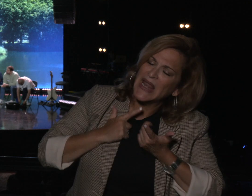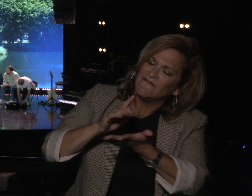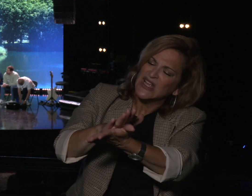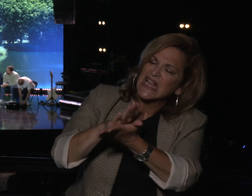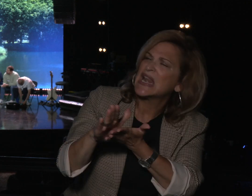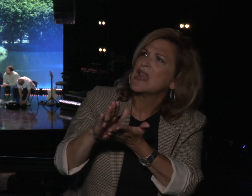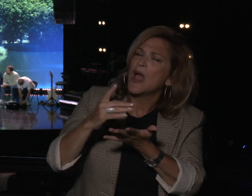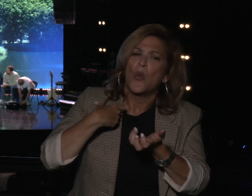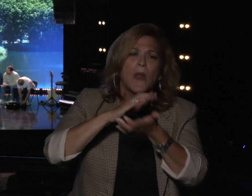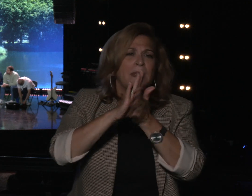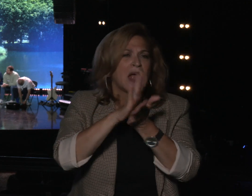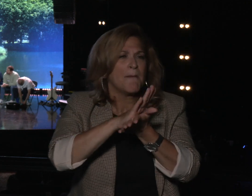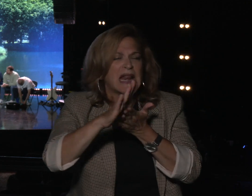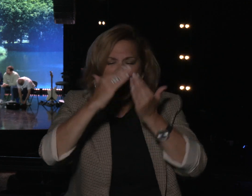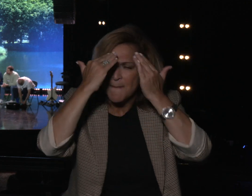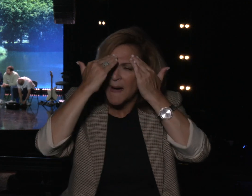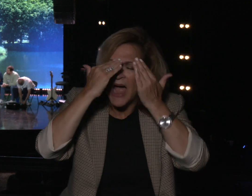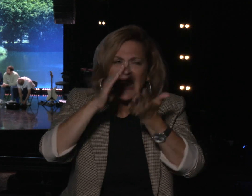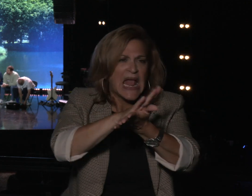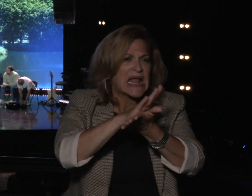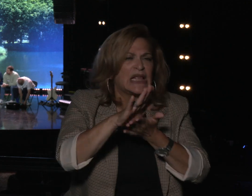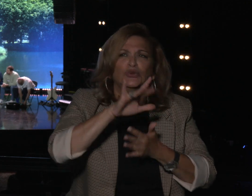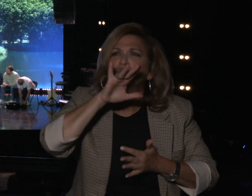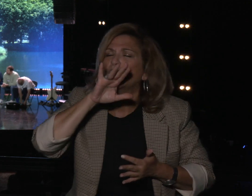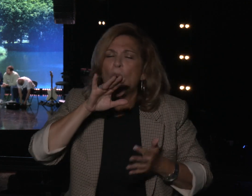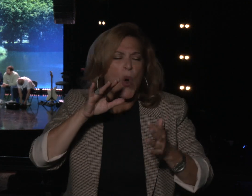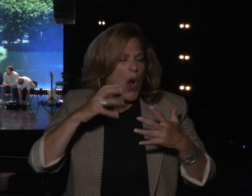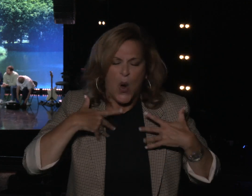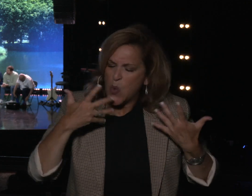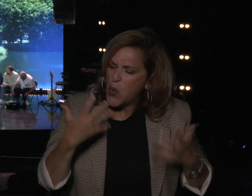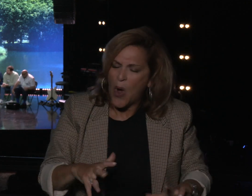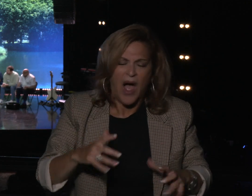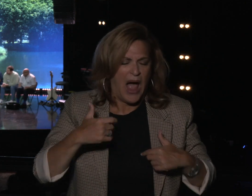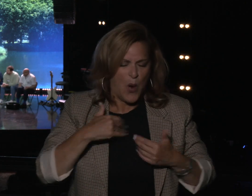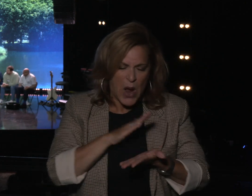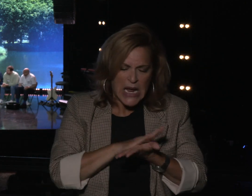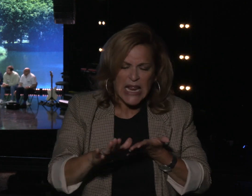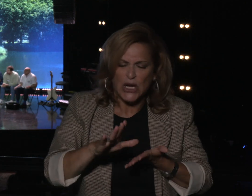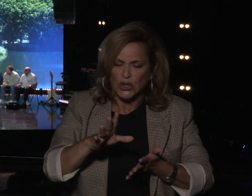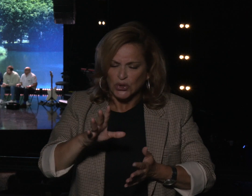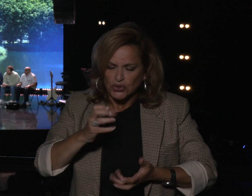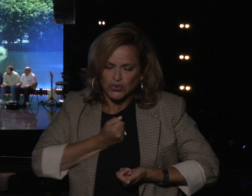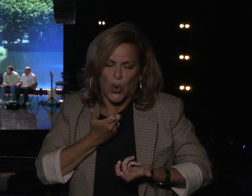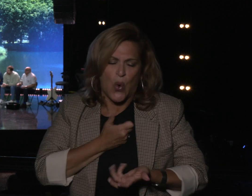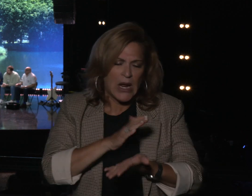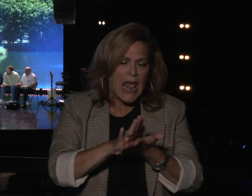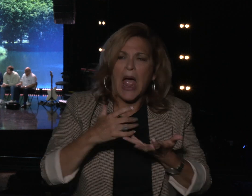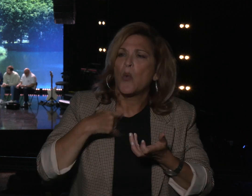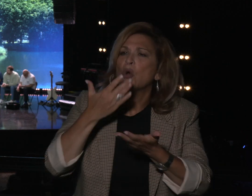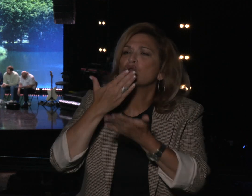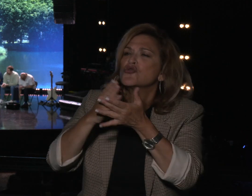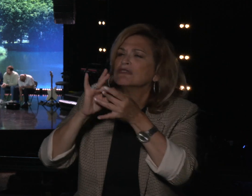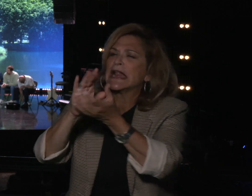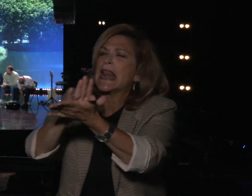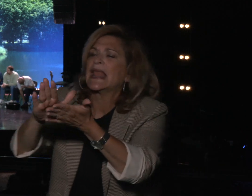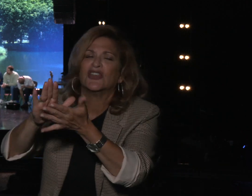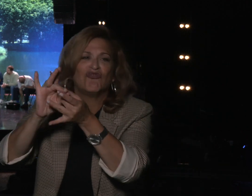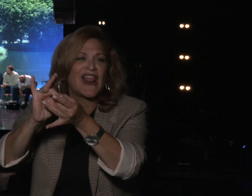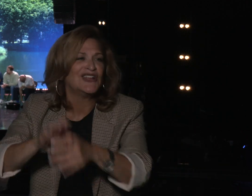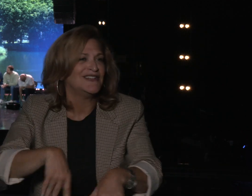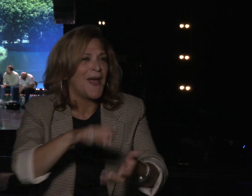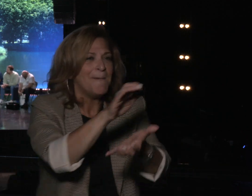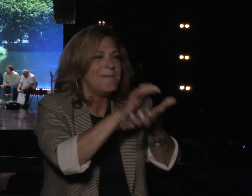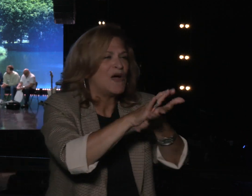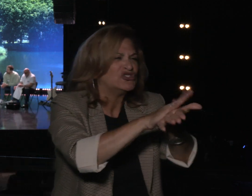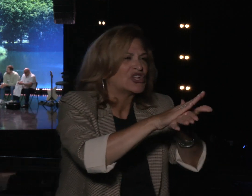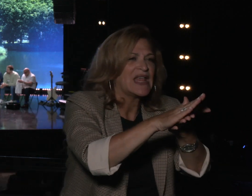to be clean. I want to think clean. I want to talk clean. I want to walk clean. I want clean relationships. I want clean marriages. I want clean parenting.